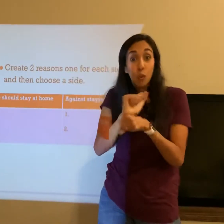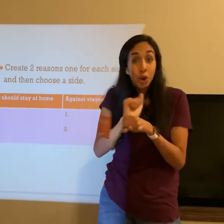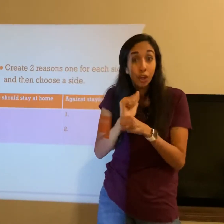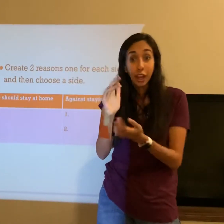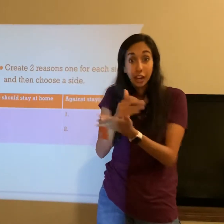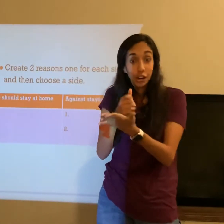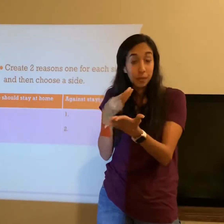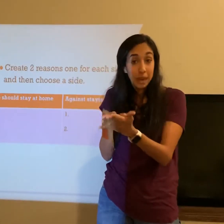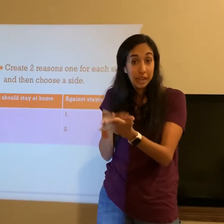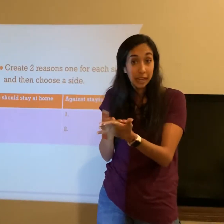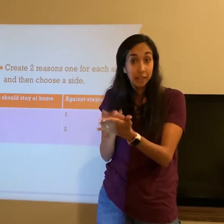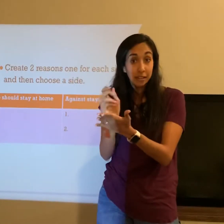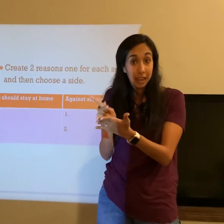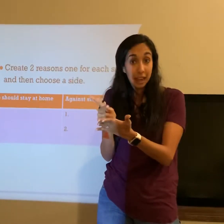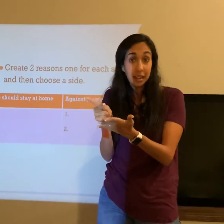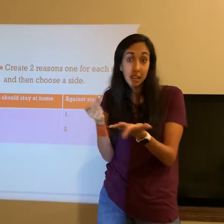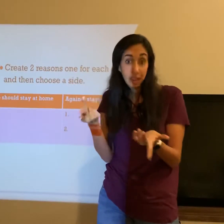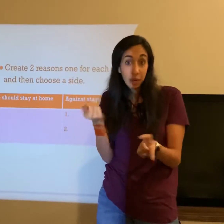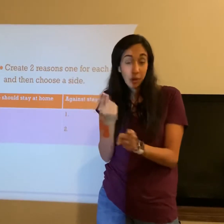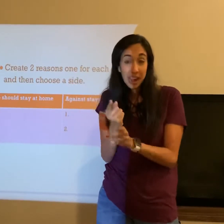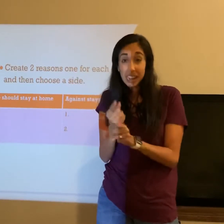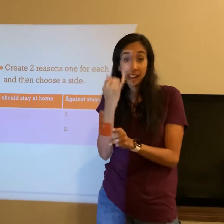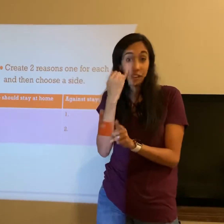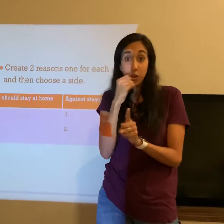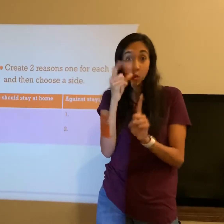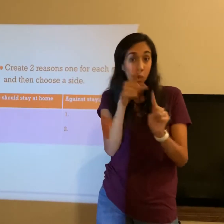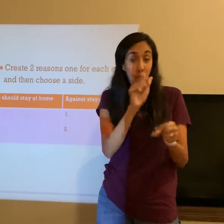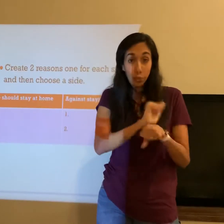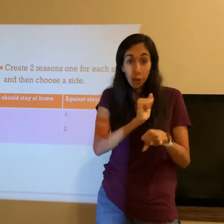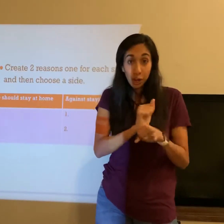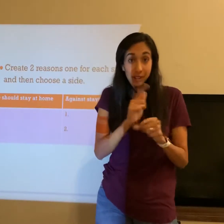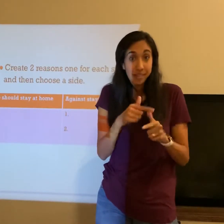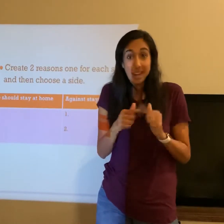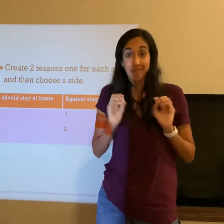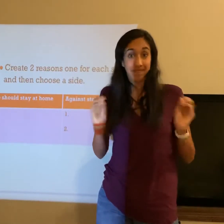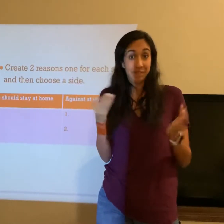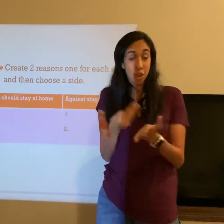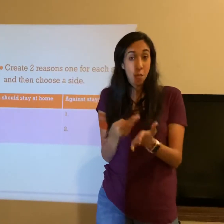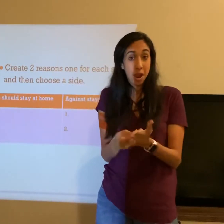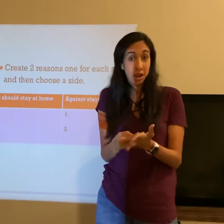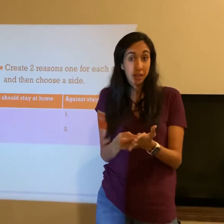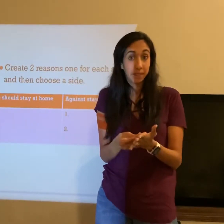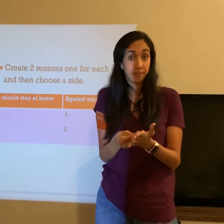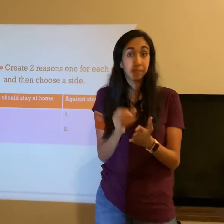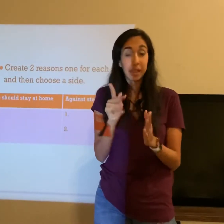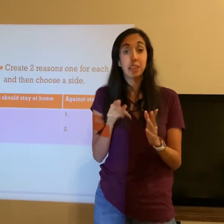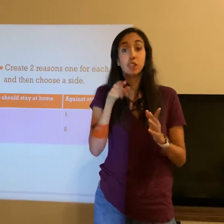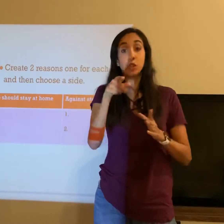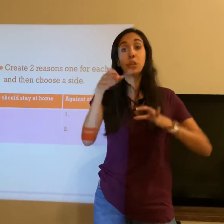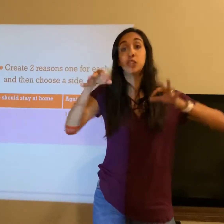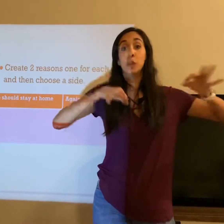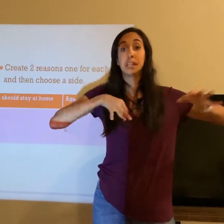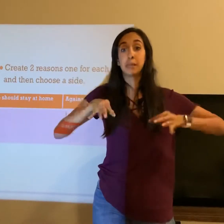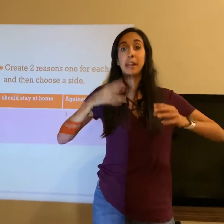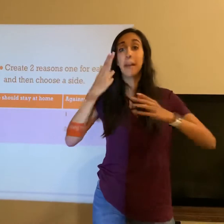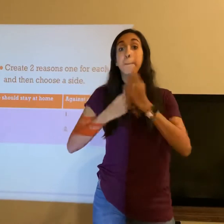work and earn money. Okay? Right? If you don't go to work, then no money. Okay? So you need to explain